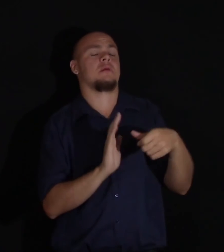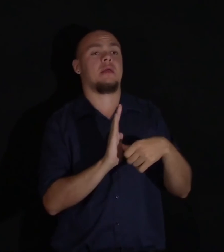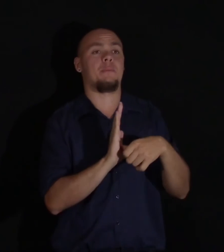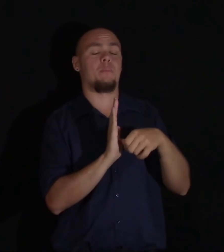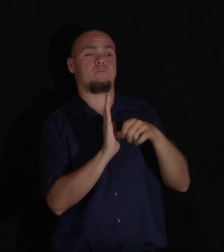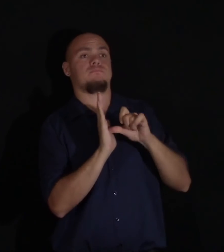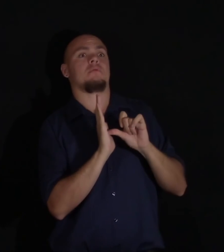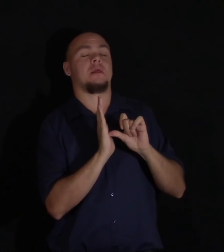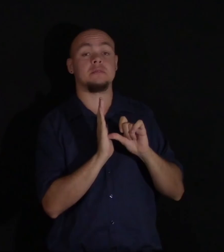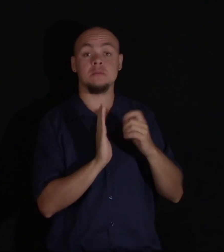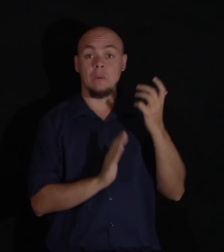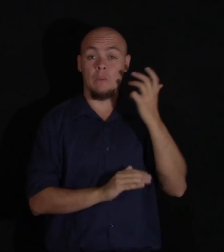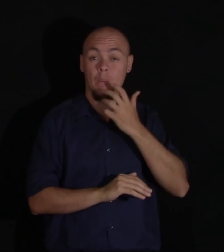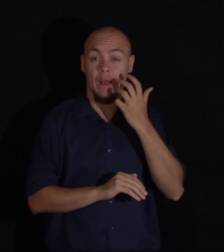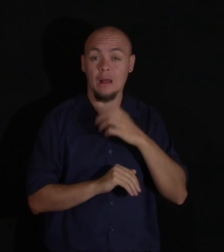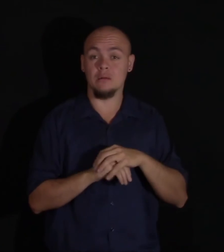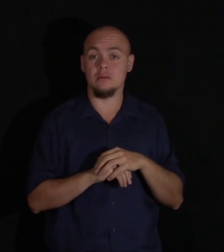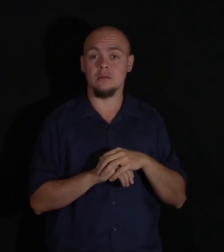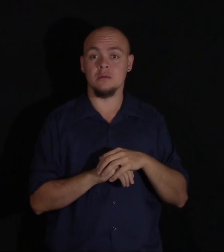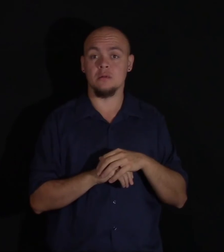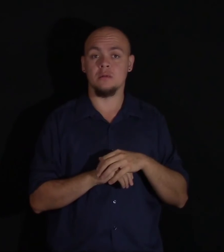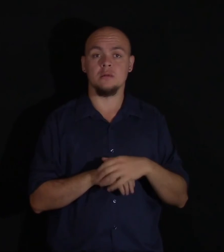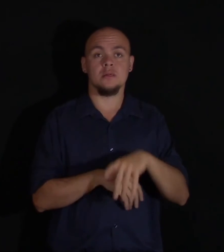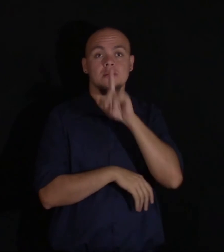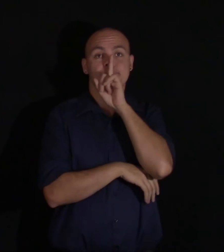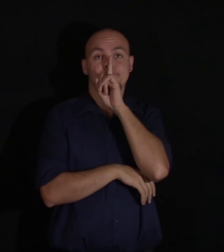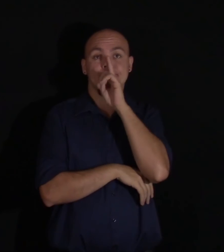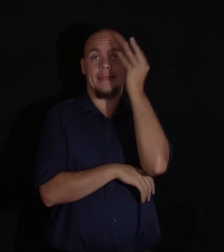you, don't just think it.